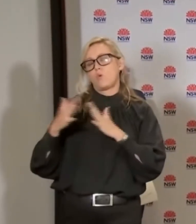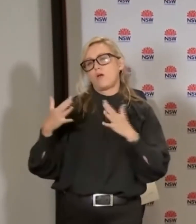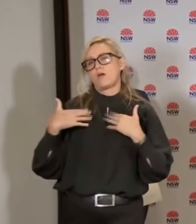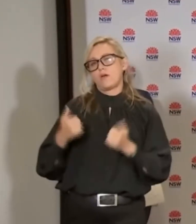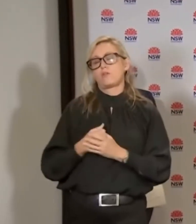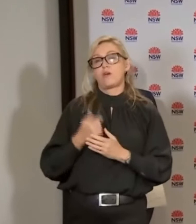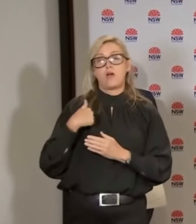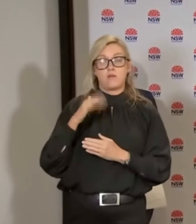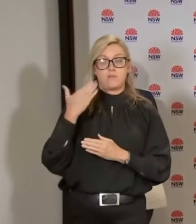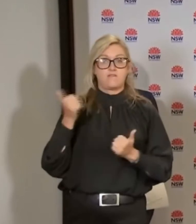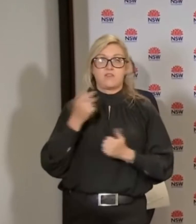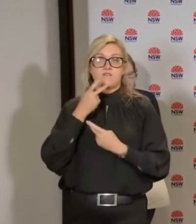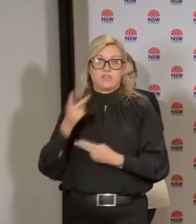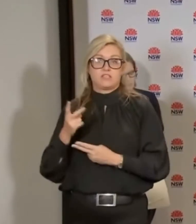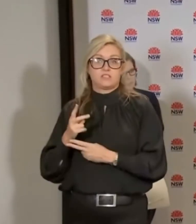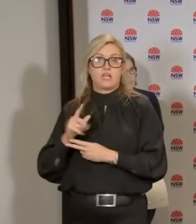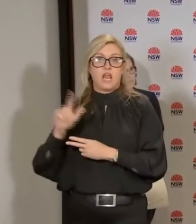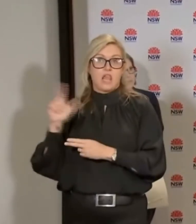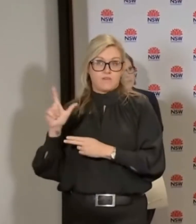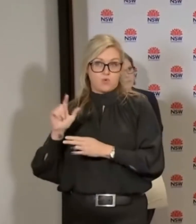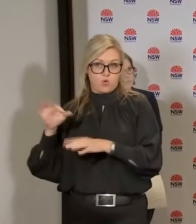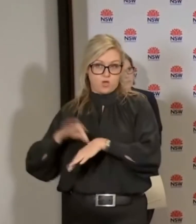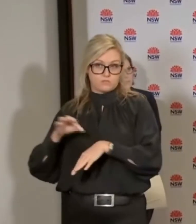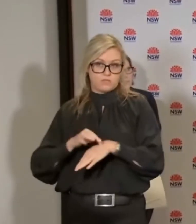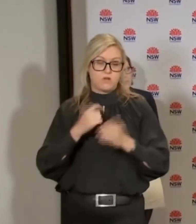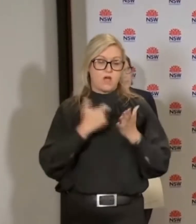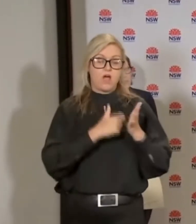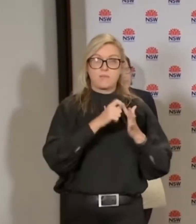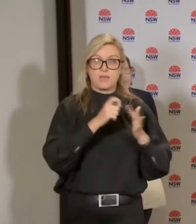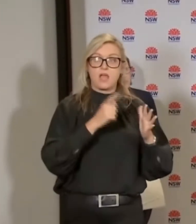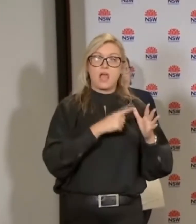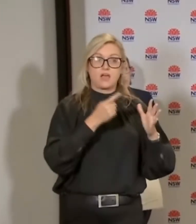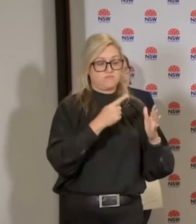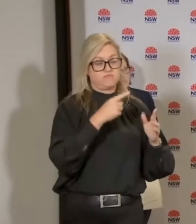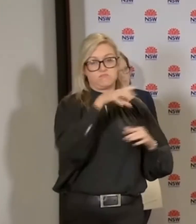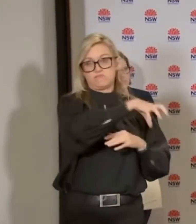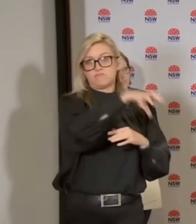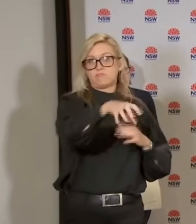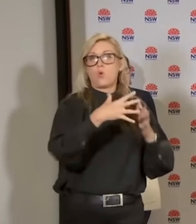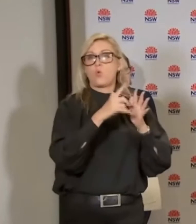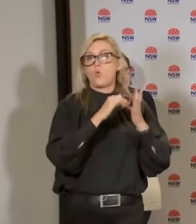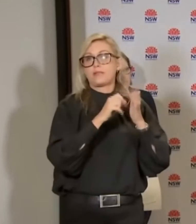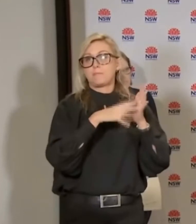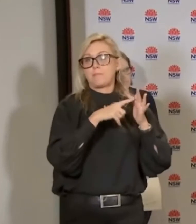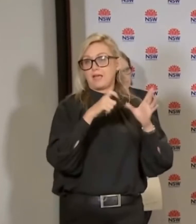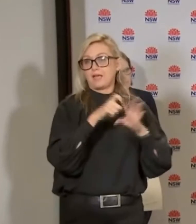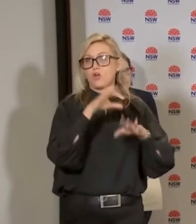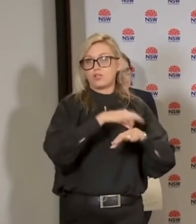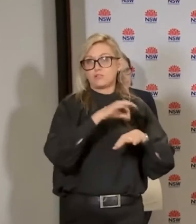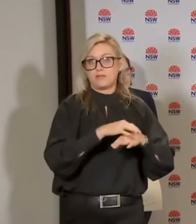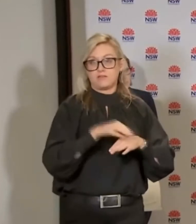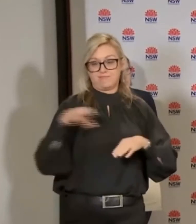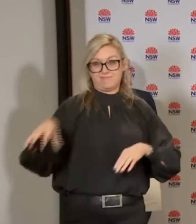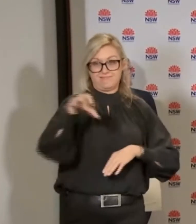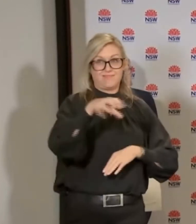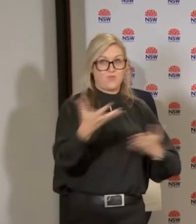Westmead Hospital and of course RPA, and saw literally hundreds of doctors and nurses lined up ready to